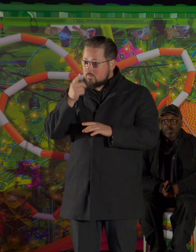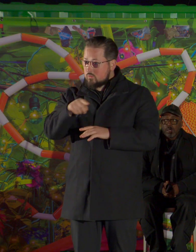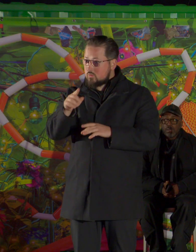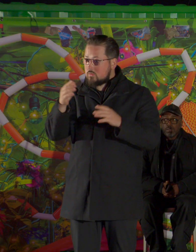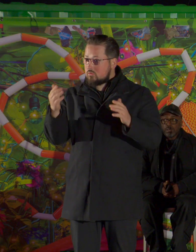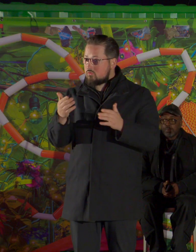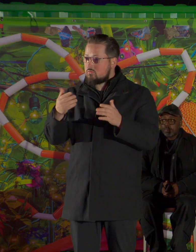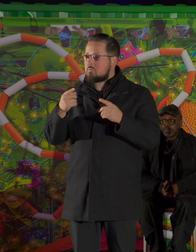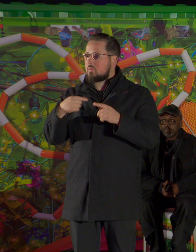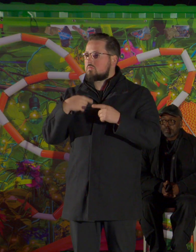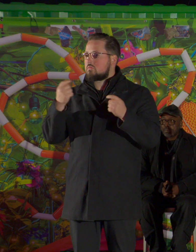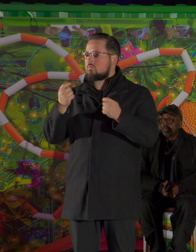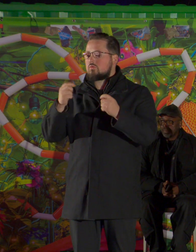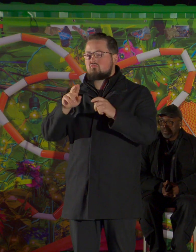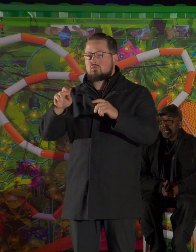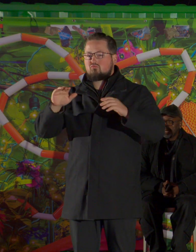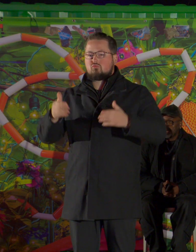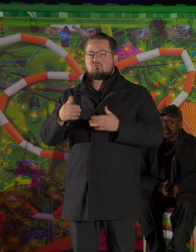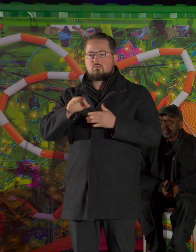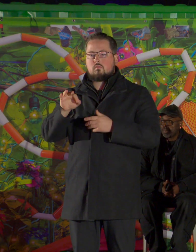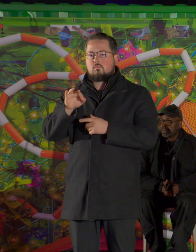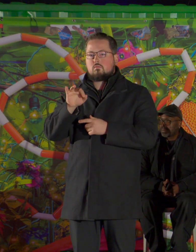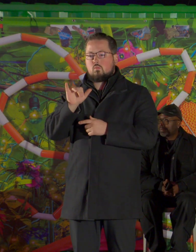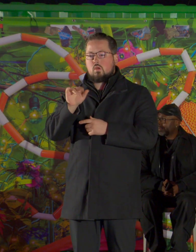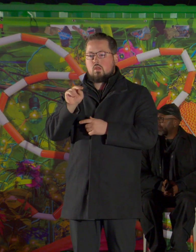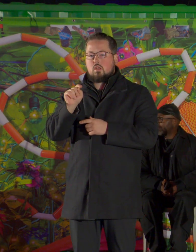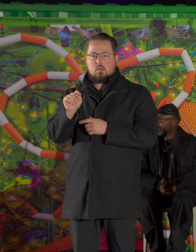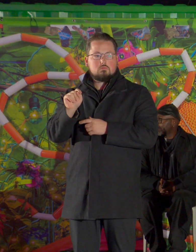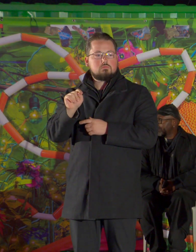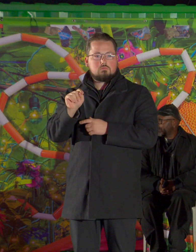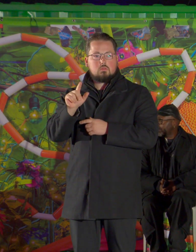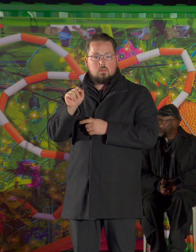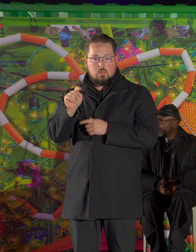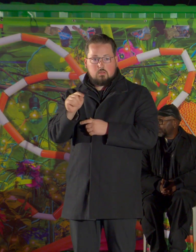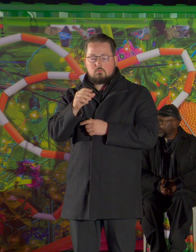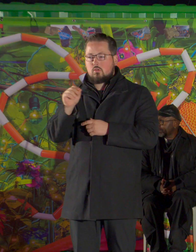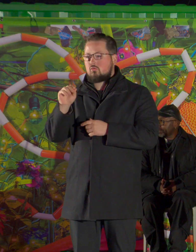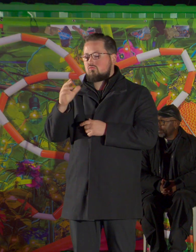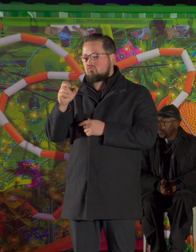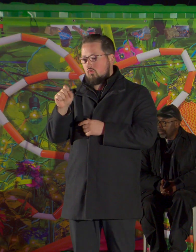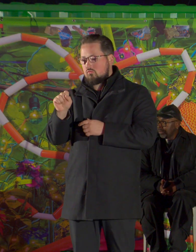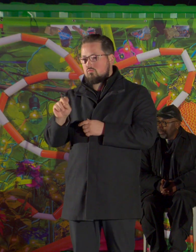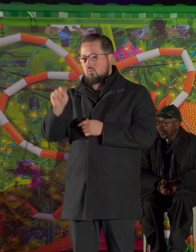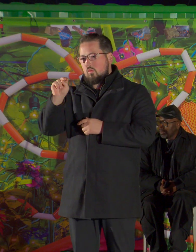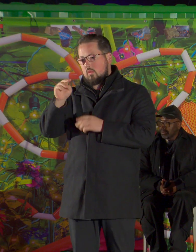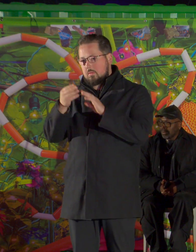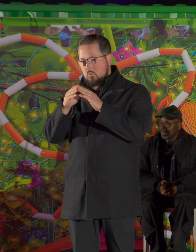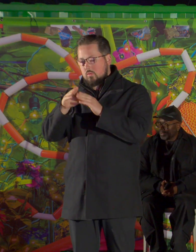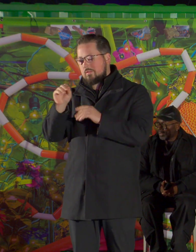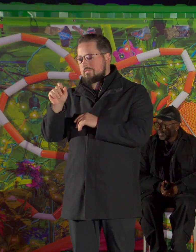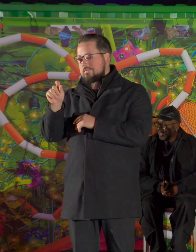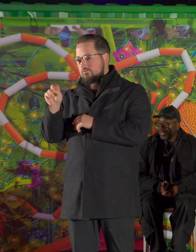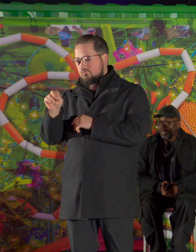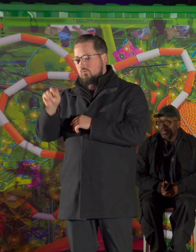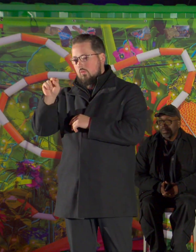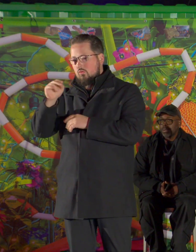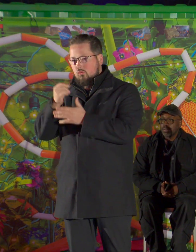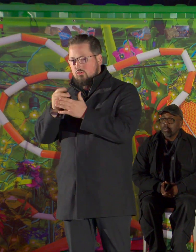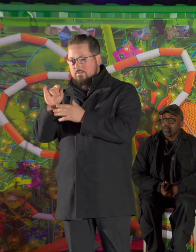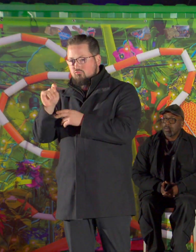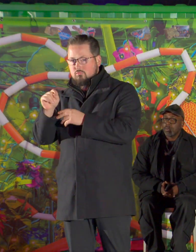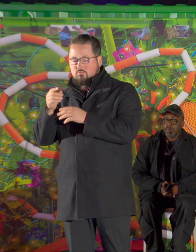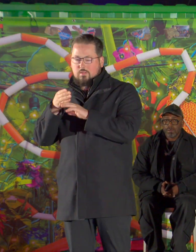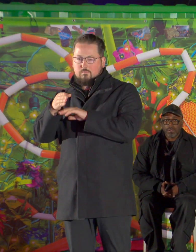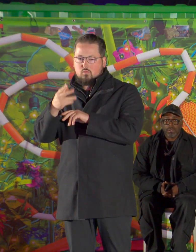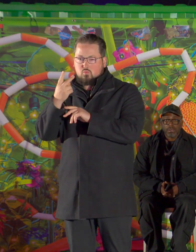as we celebrate the reintroduction of the Ynot lot and to the Charles North community and the Station North Arts District after a